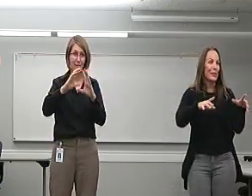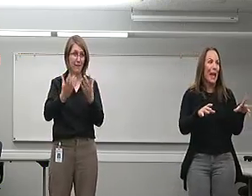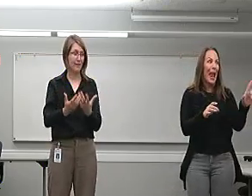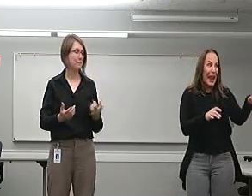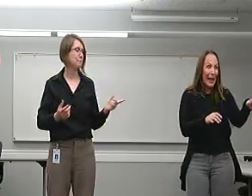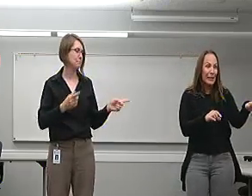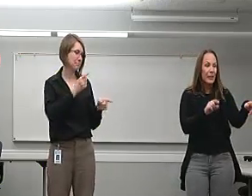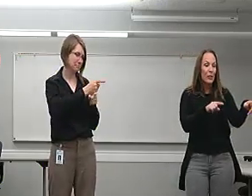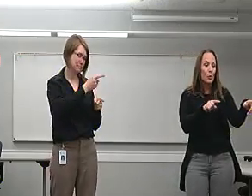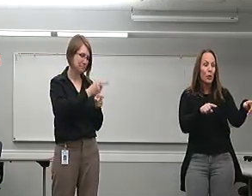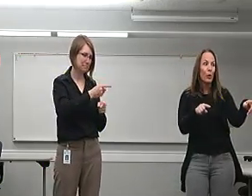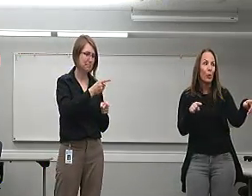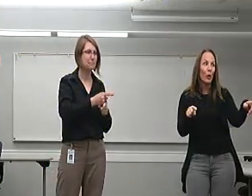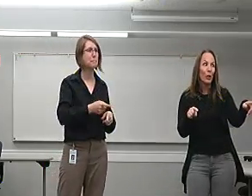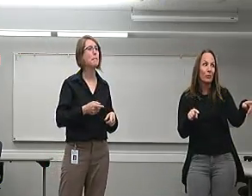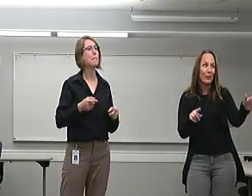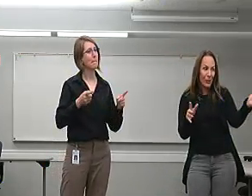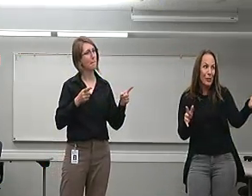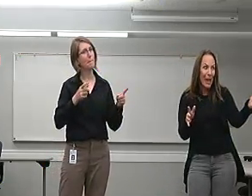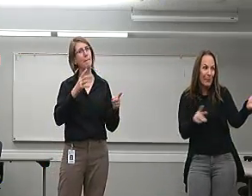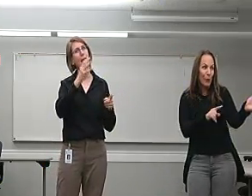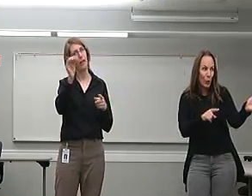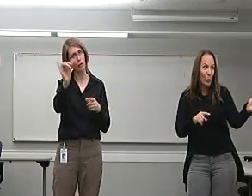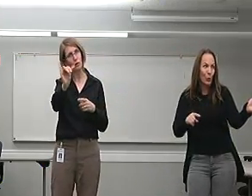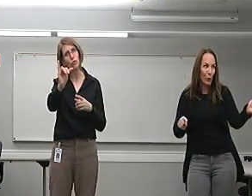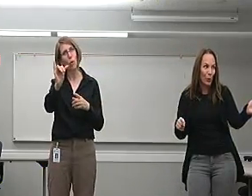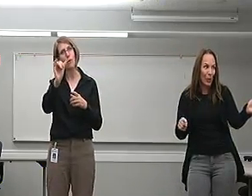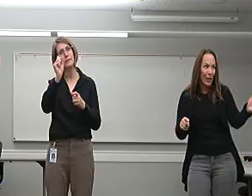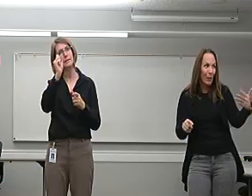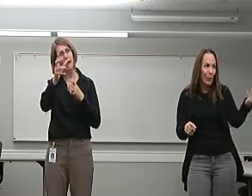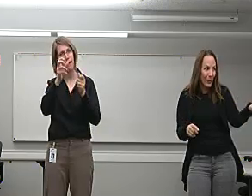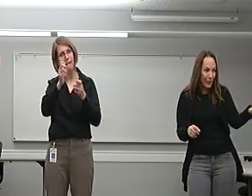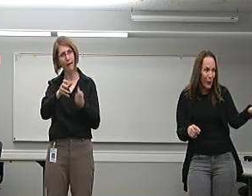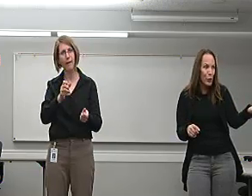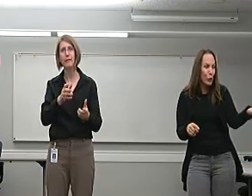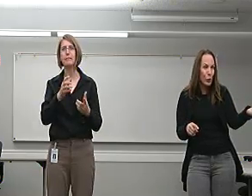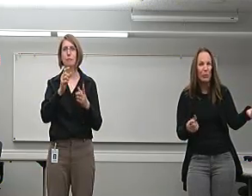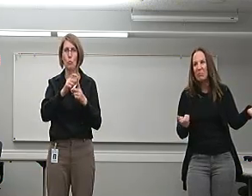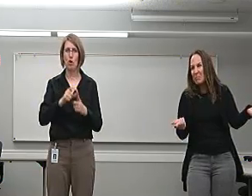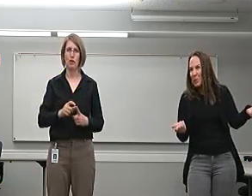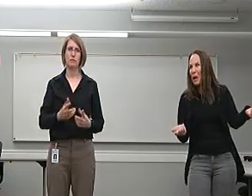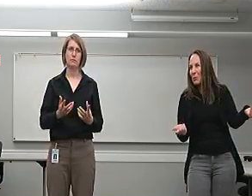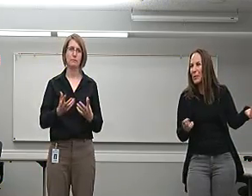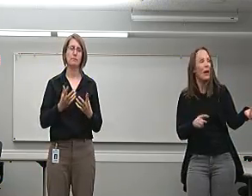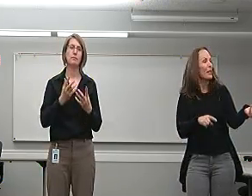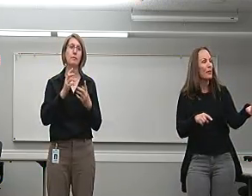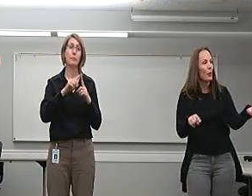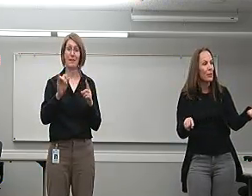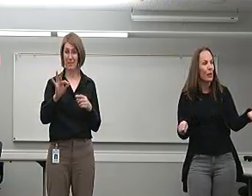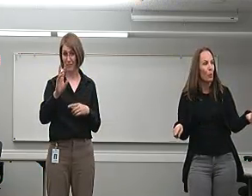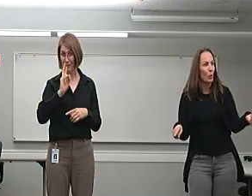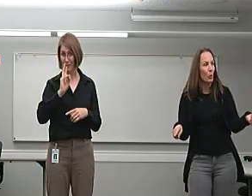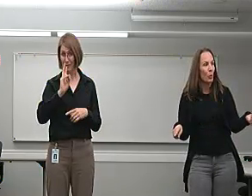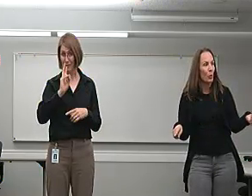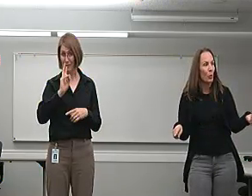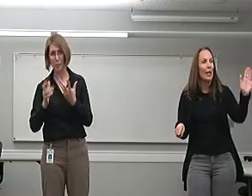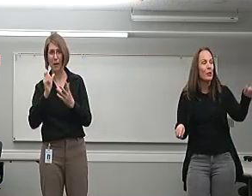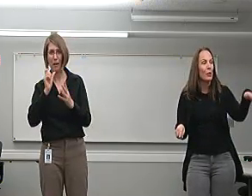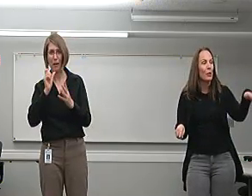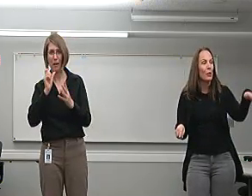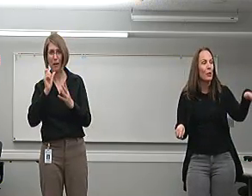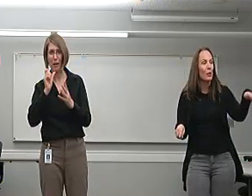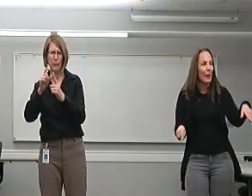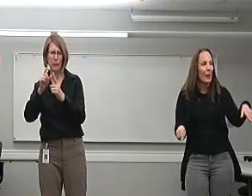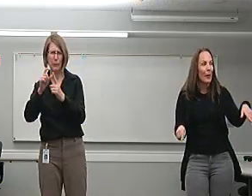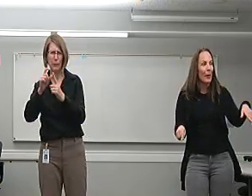there's word. There's a time for word. But if they're two, you're probably not as focused on word, and you don't need to worry about it, because